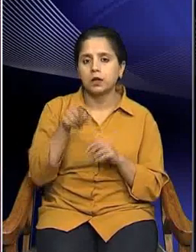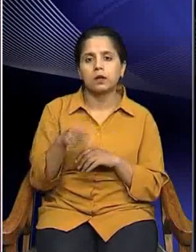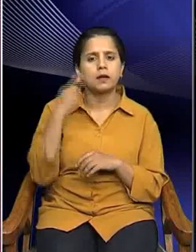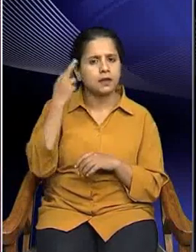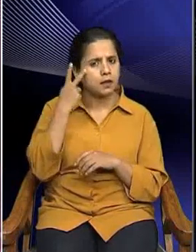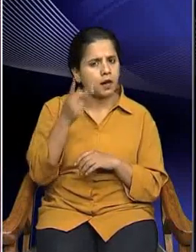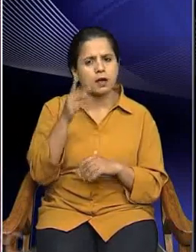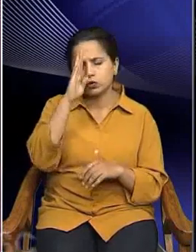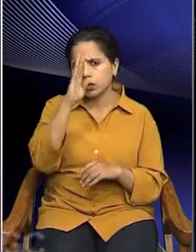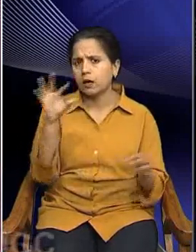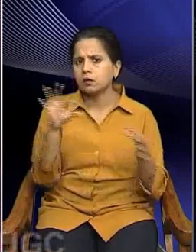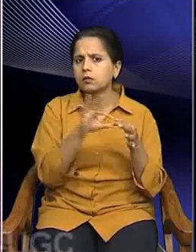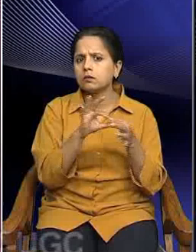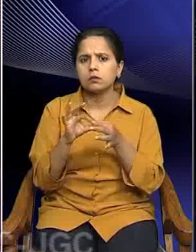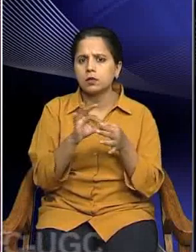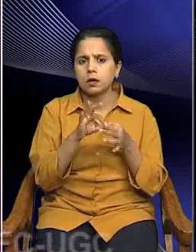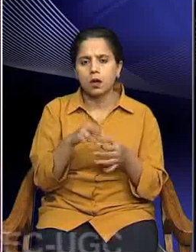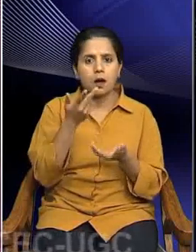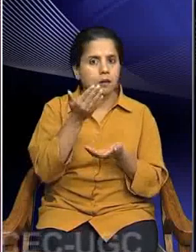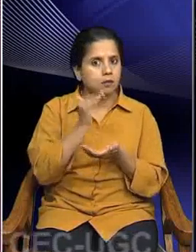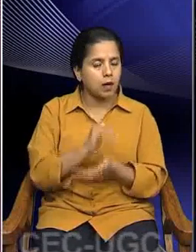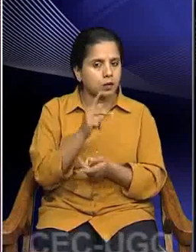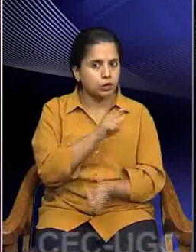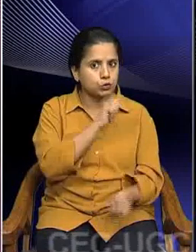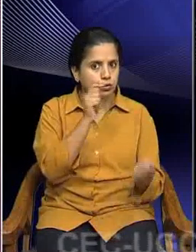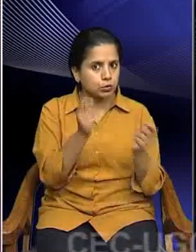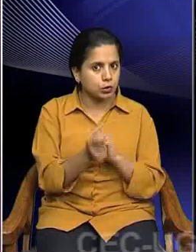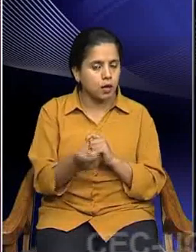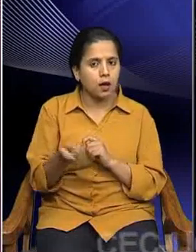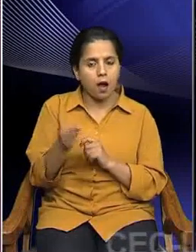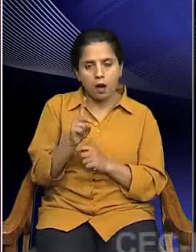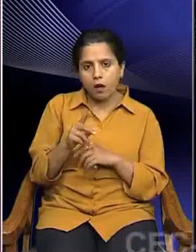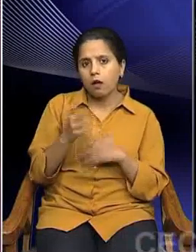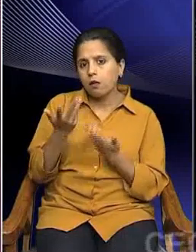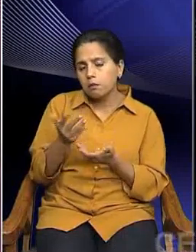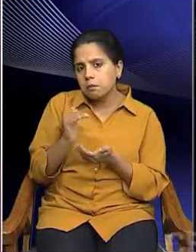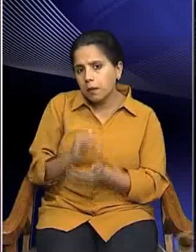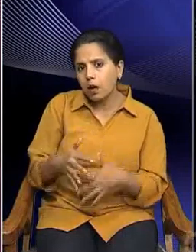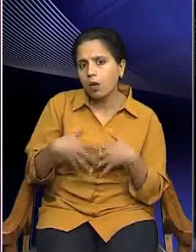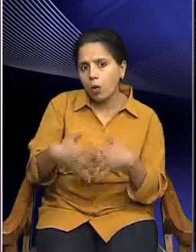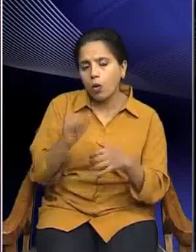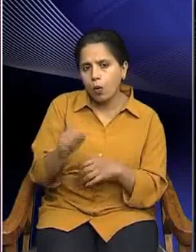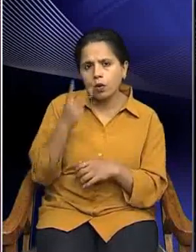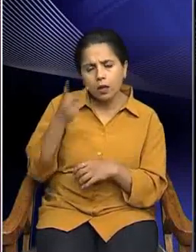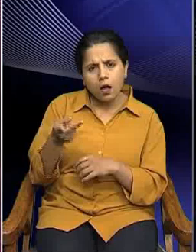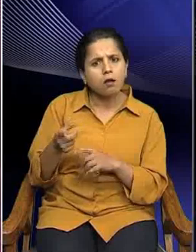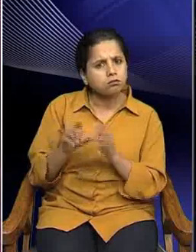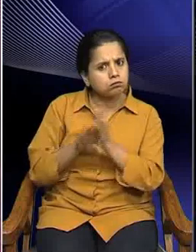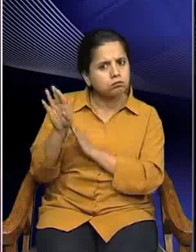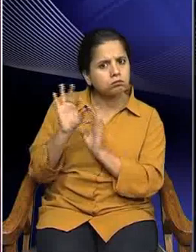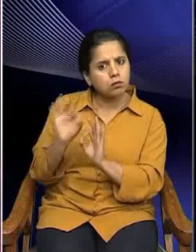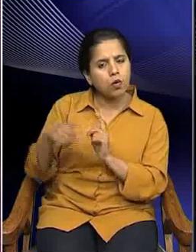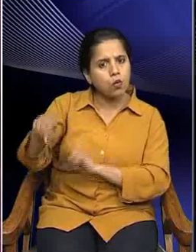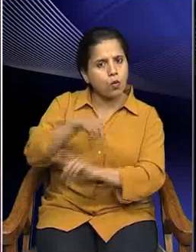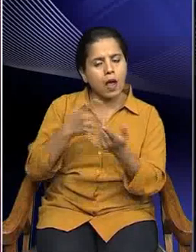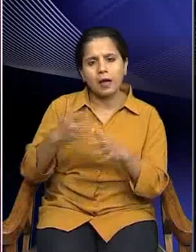direct connection between fertility transition, reproductive health, and the prospect of development of